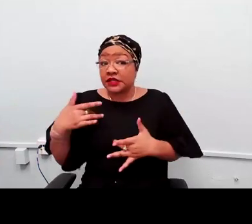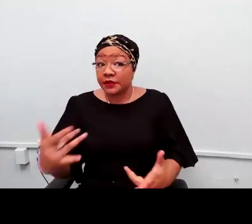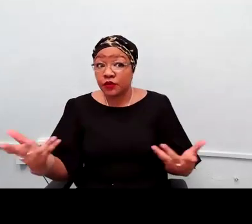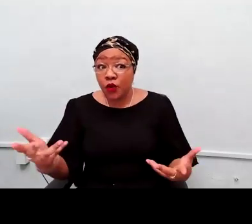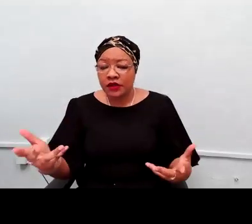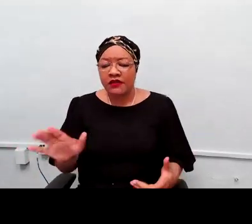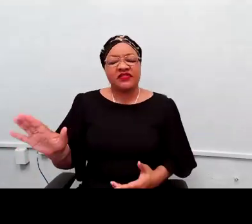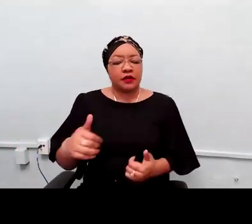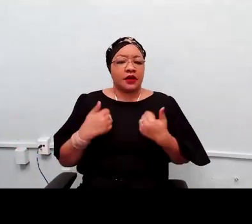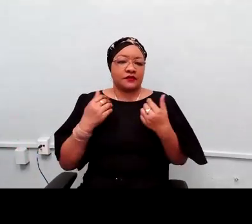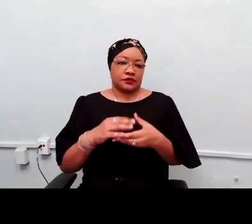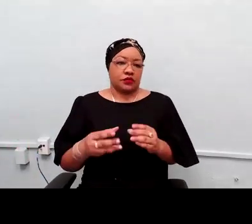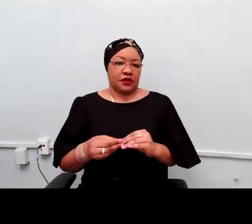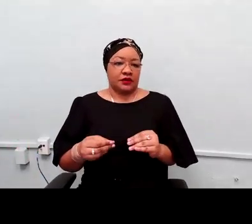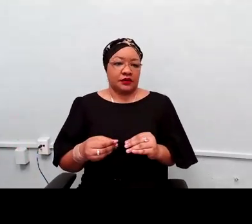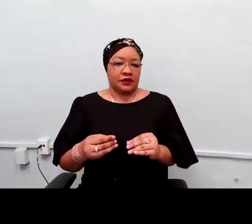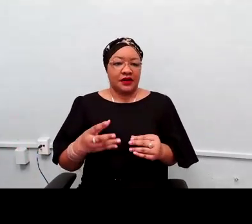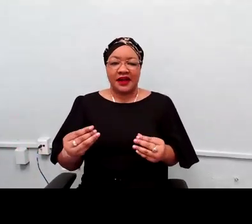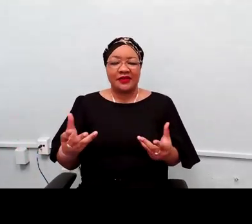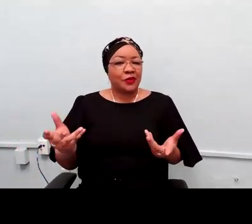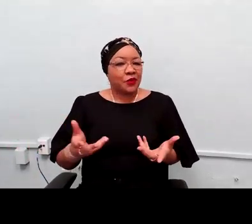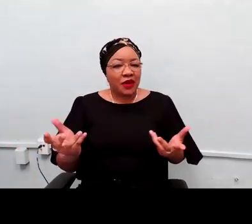it that is so critical about naming